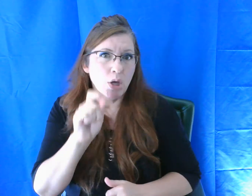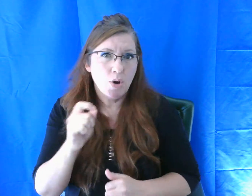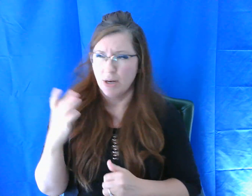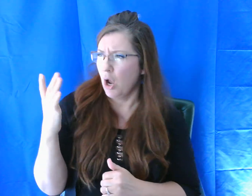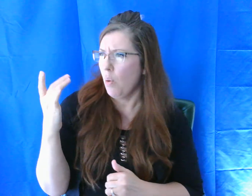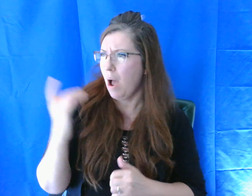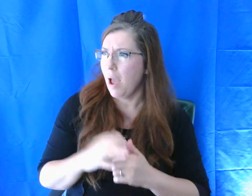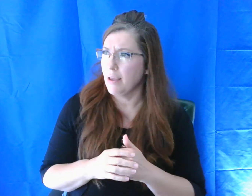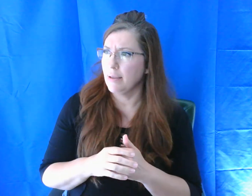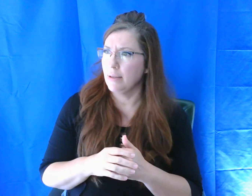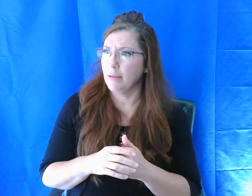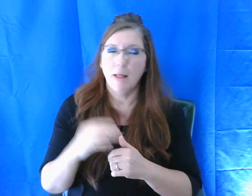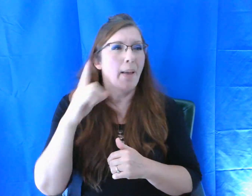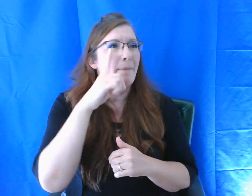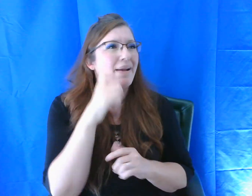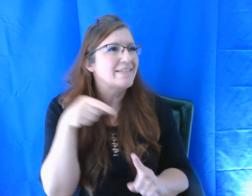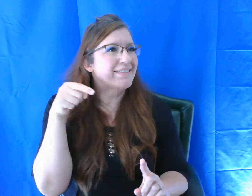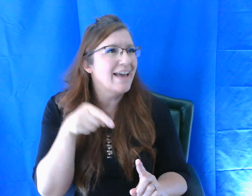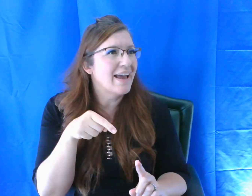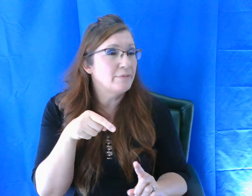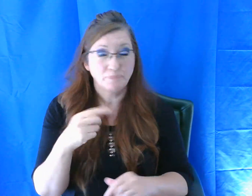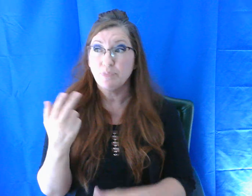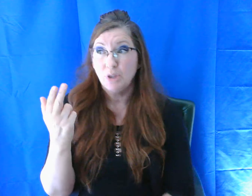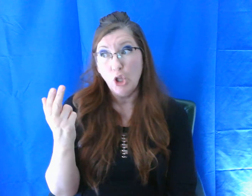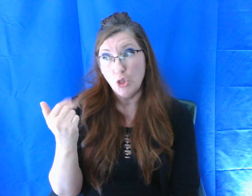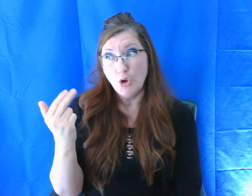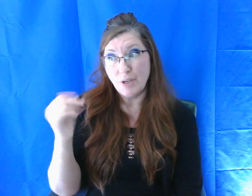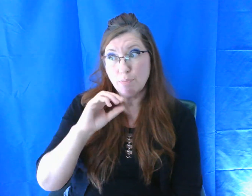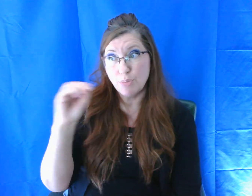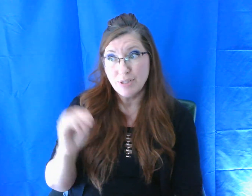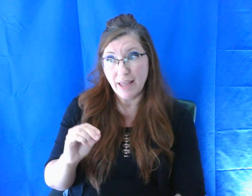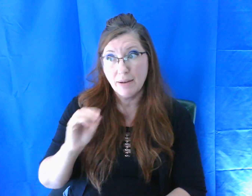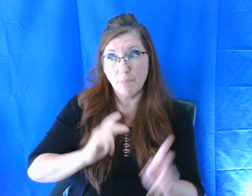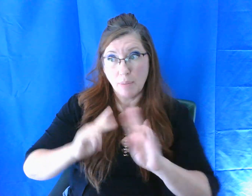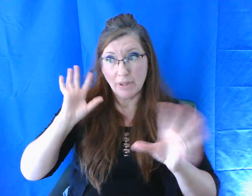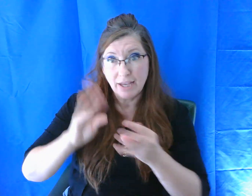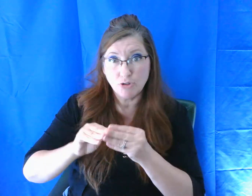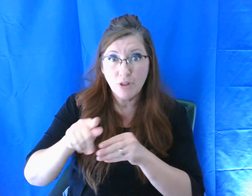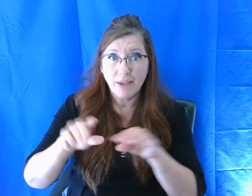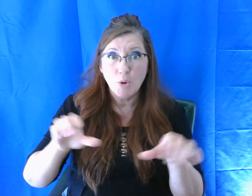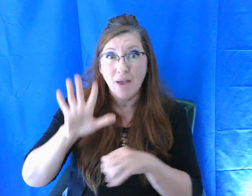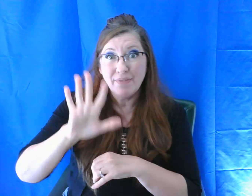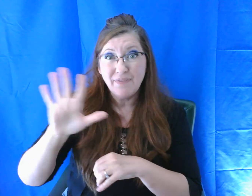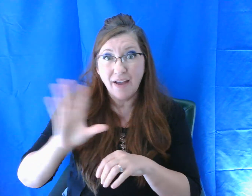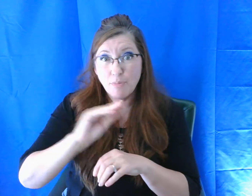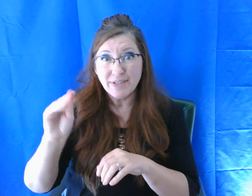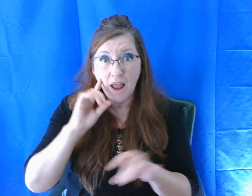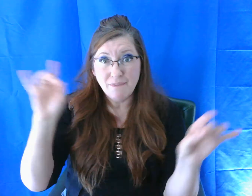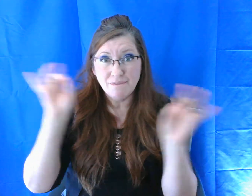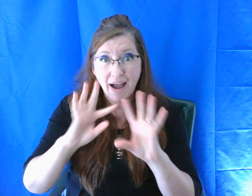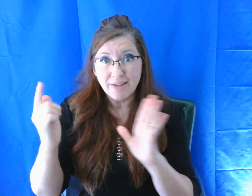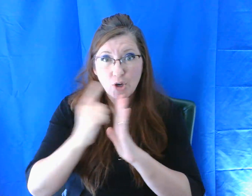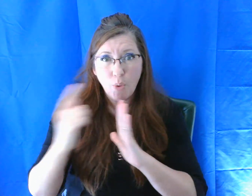Because they're 13% of the population and they commit 55% of violent crime. Their communities are overpoliced.